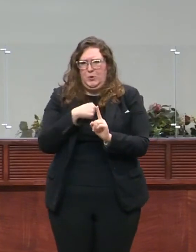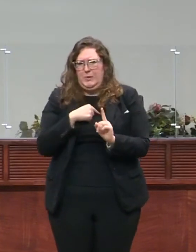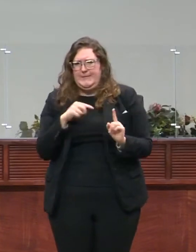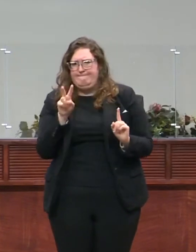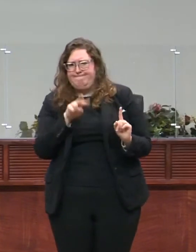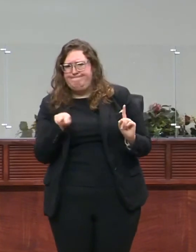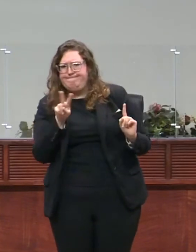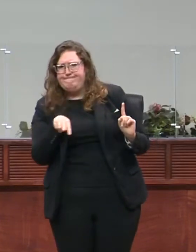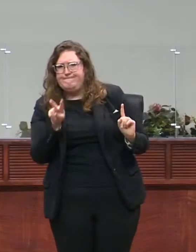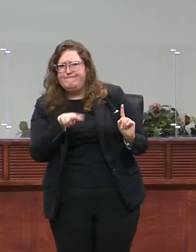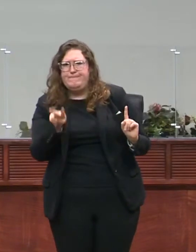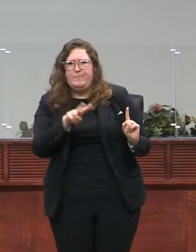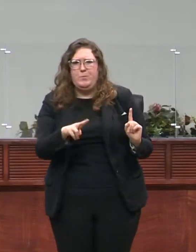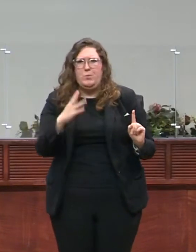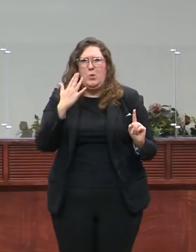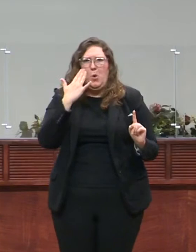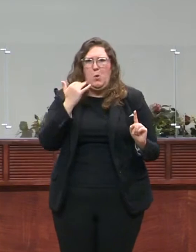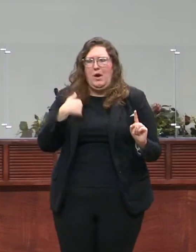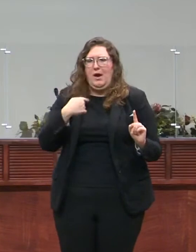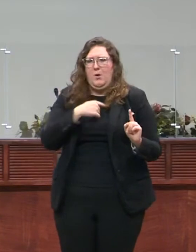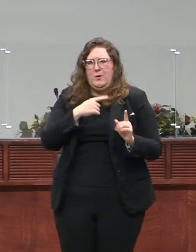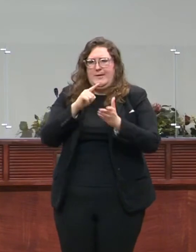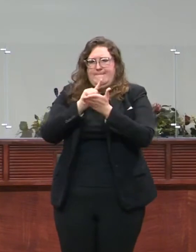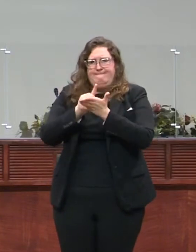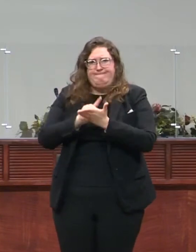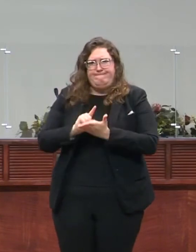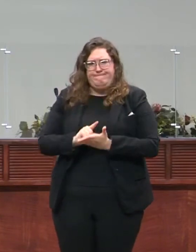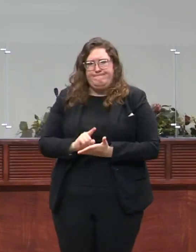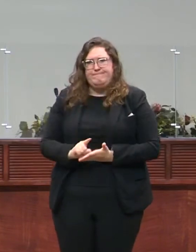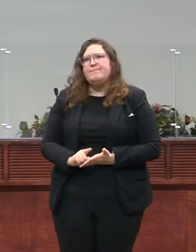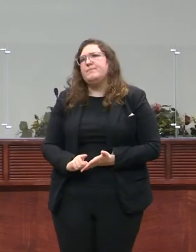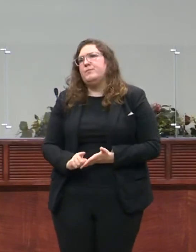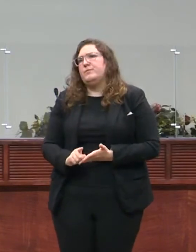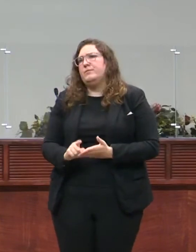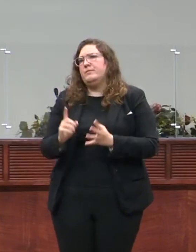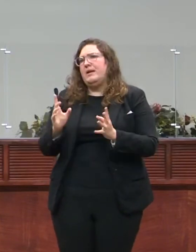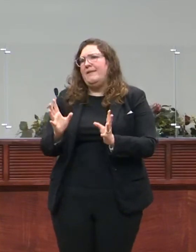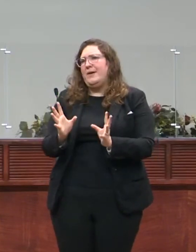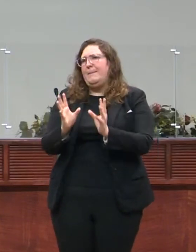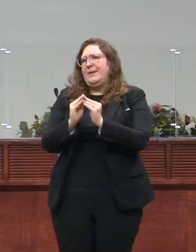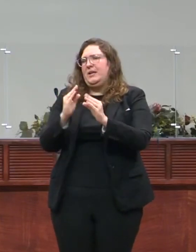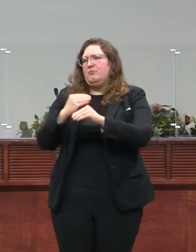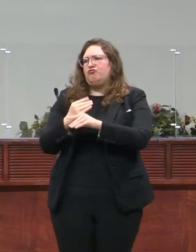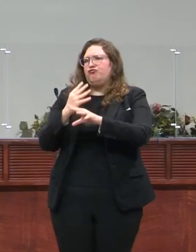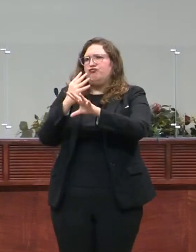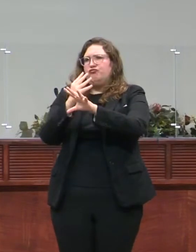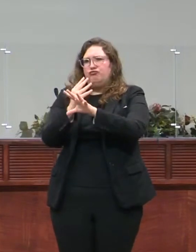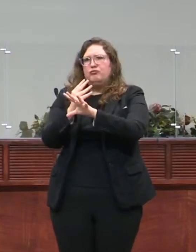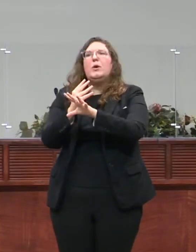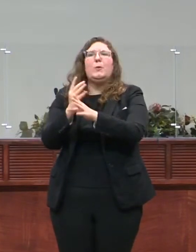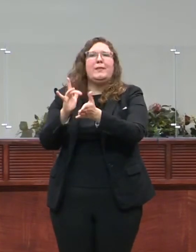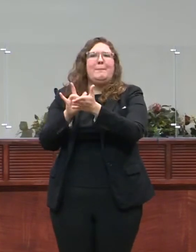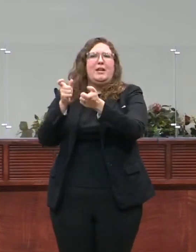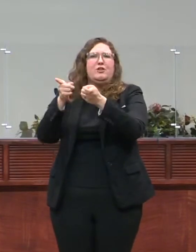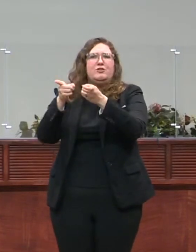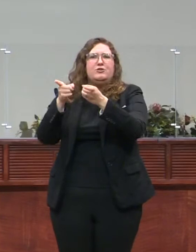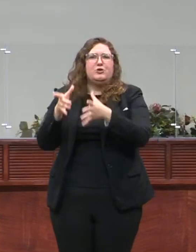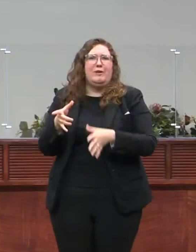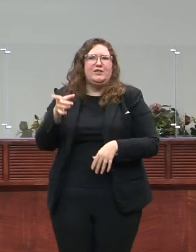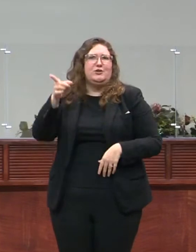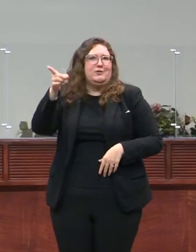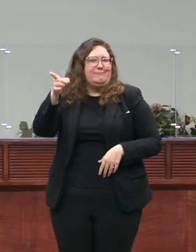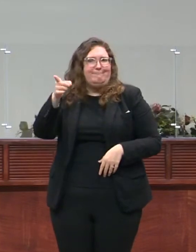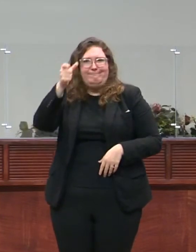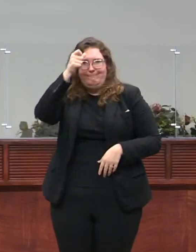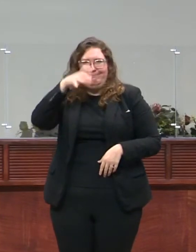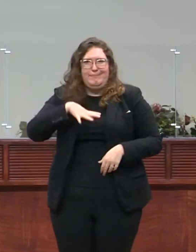Medical Examiner's Office, and Director Banks has been instrumental in that process and has been